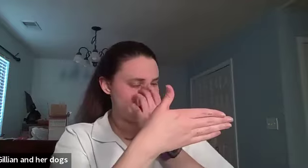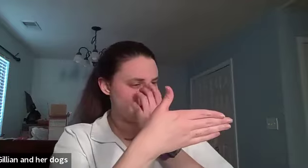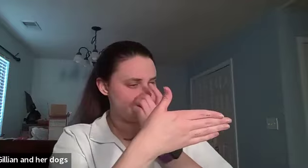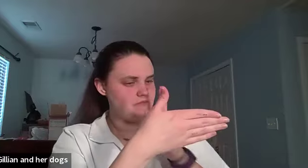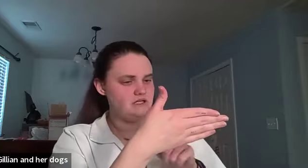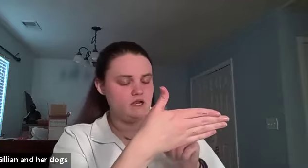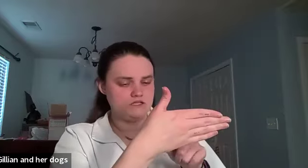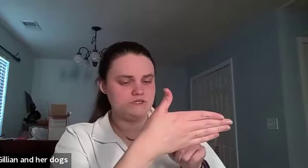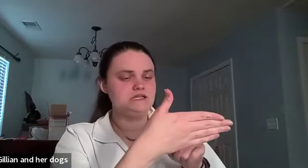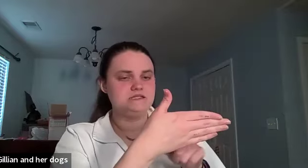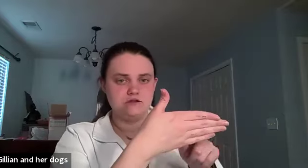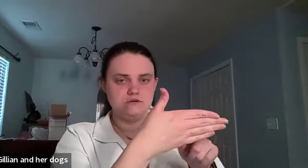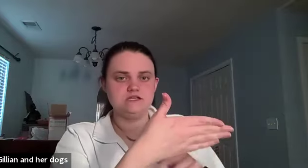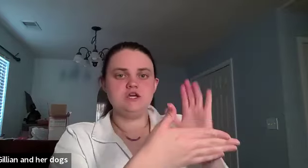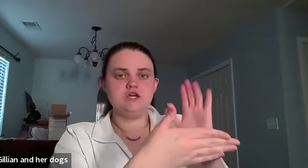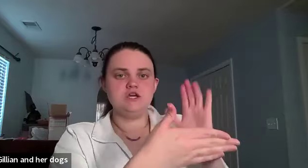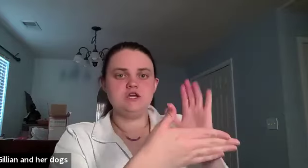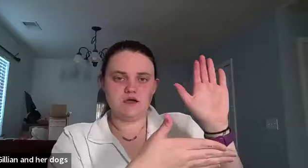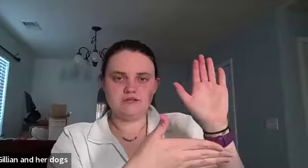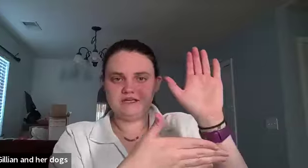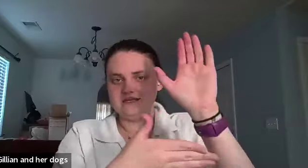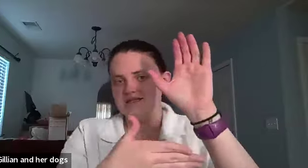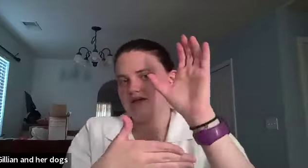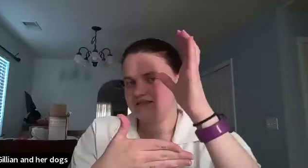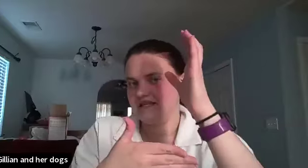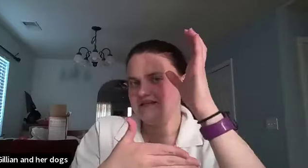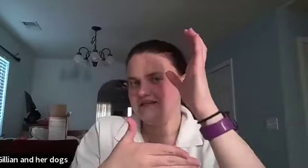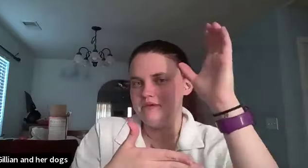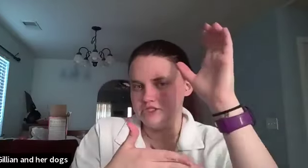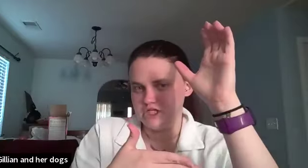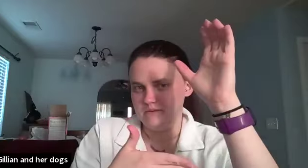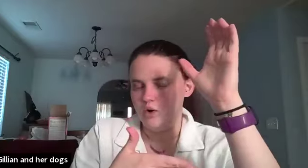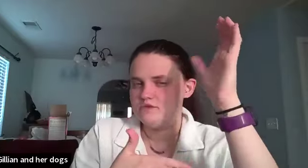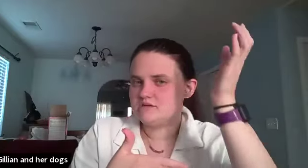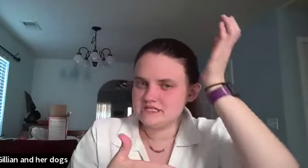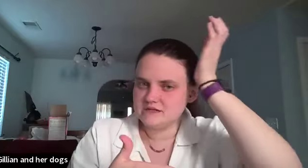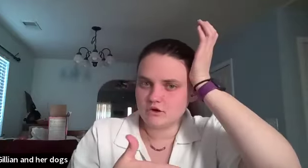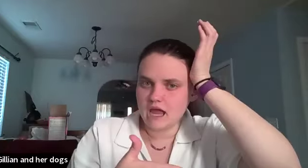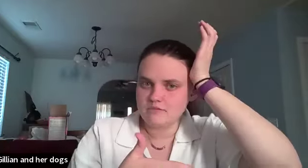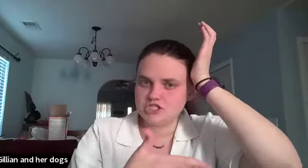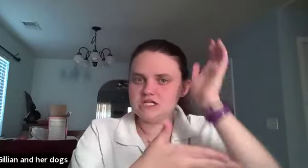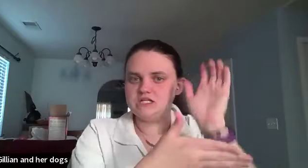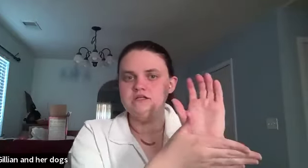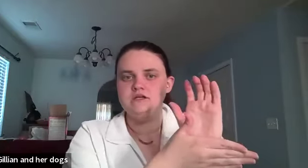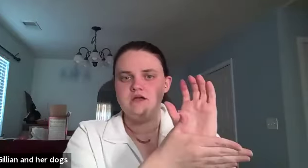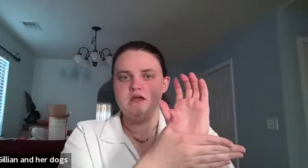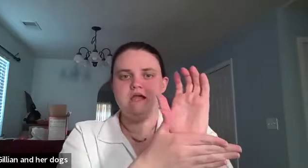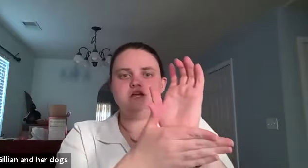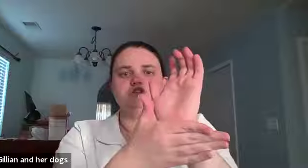your dominant, non-dominant is sideways. Your dominant is in that slightly bent shape, almost like what we did with our cabbage again. And